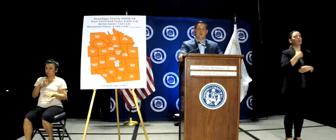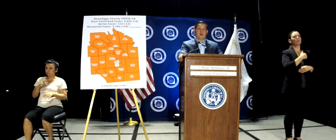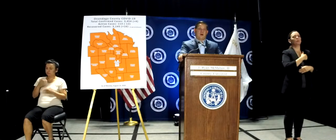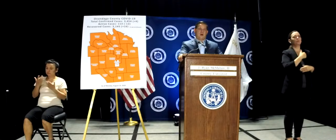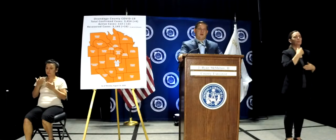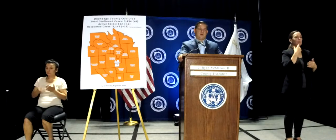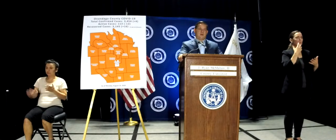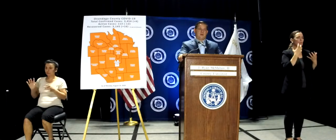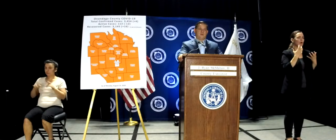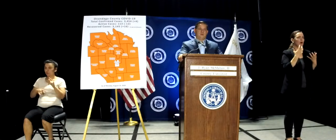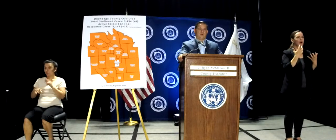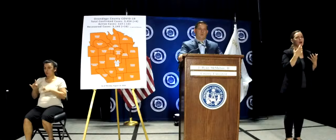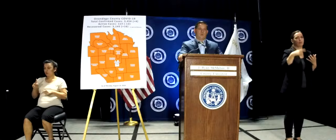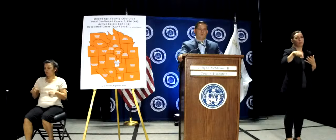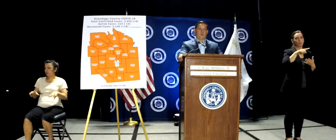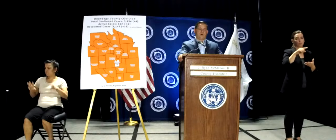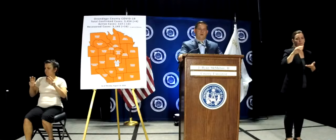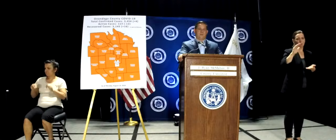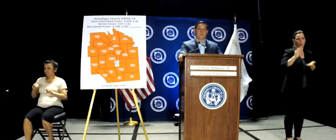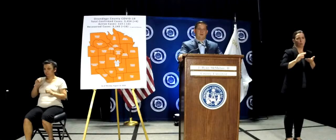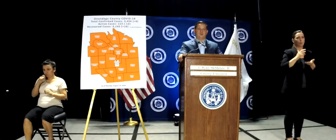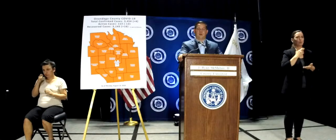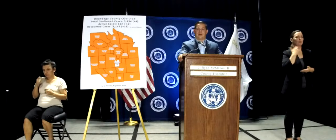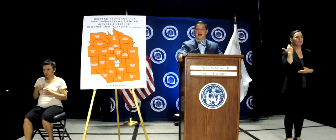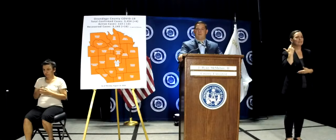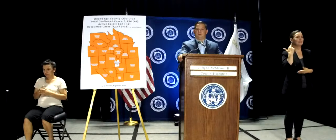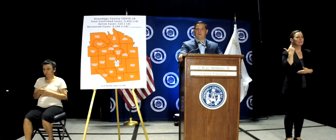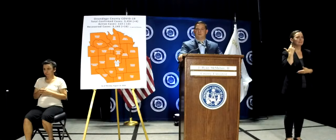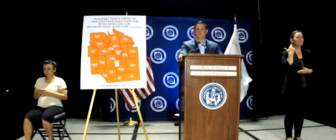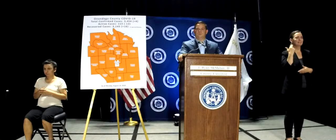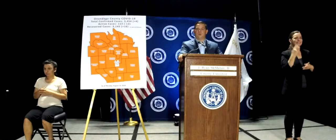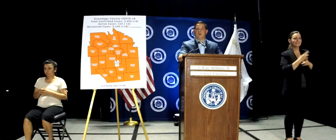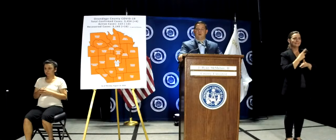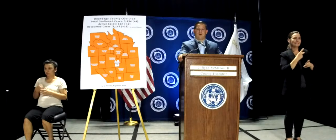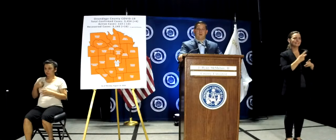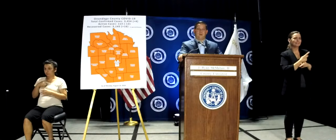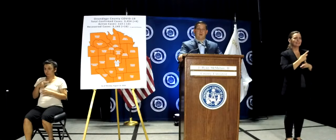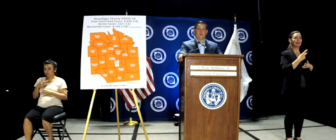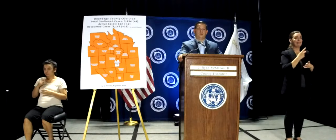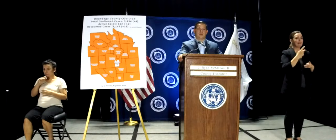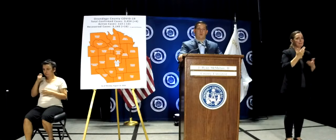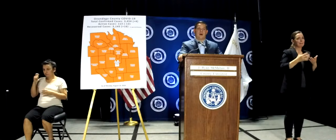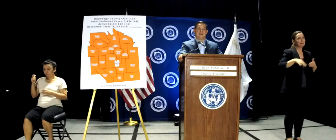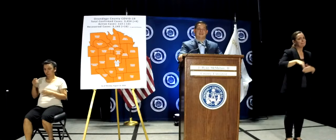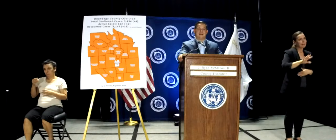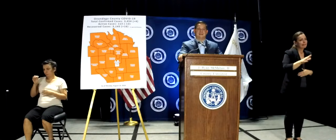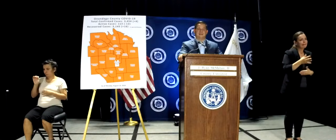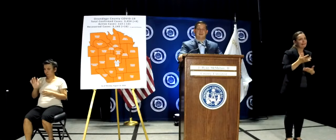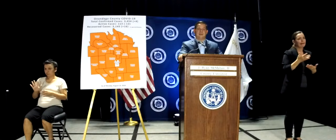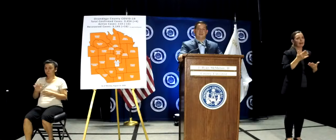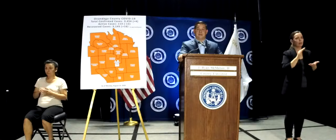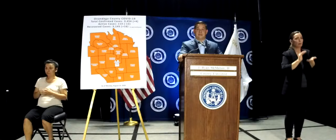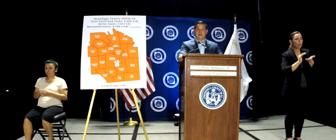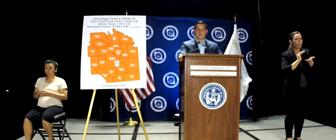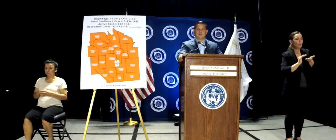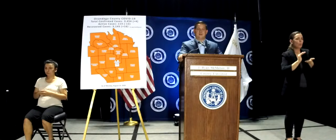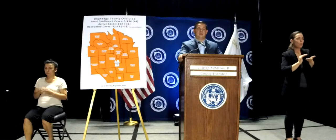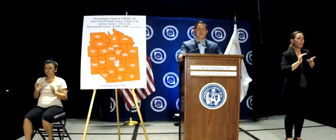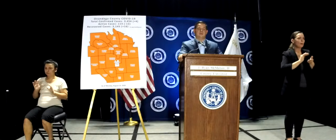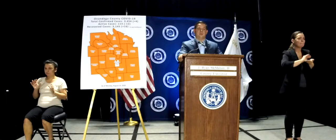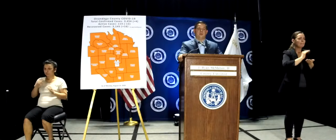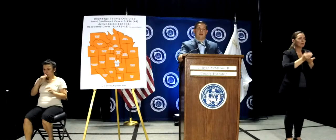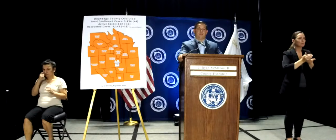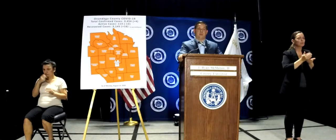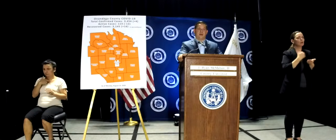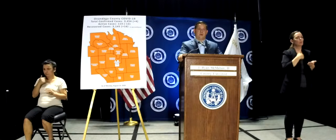risk. And so we're going to make sure it happens, and those that want to test, get a test.